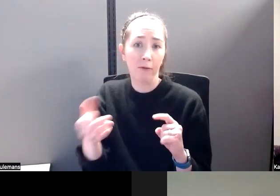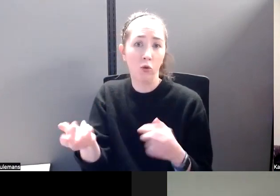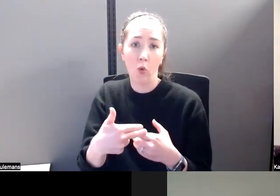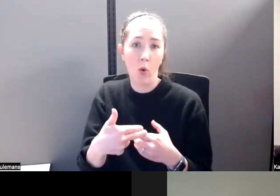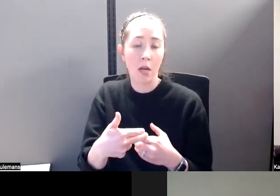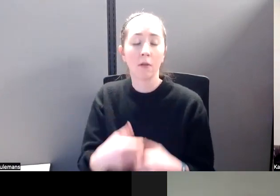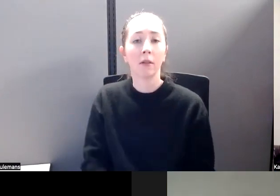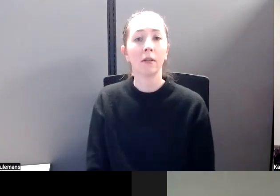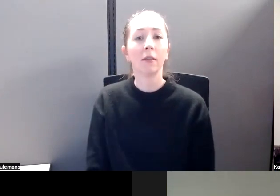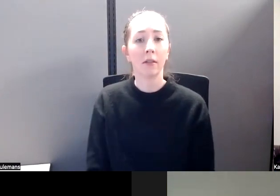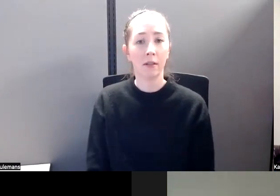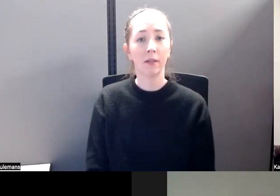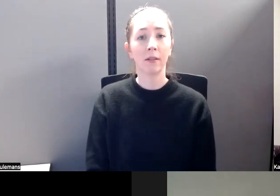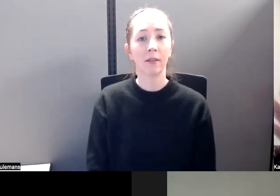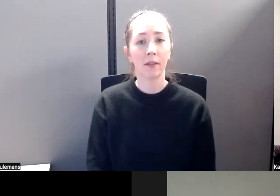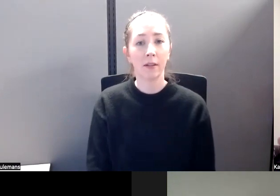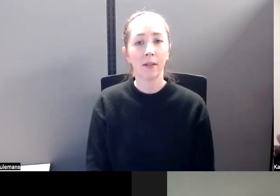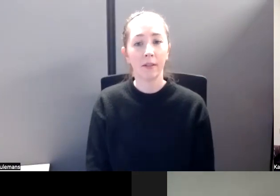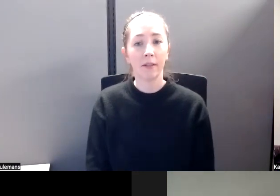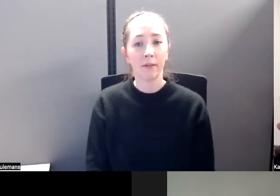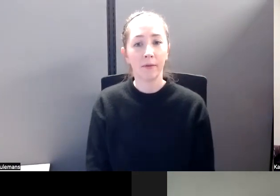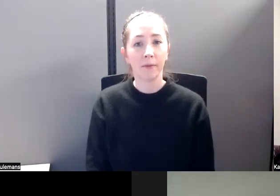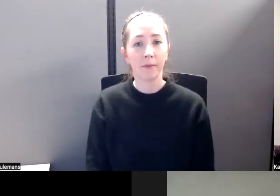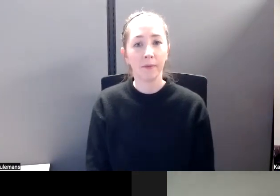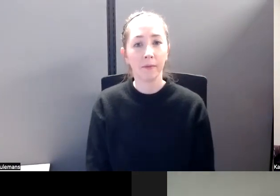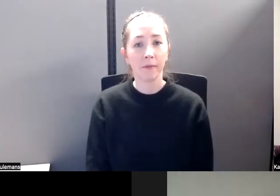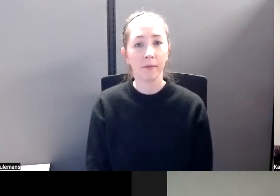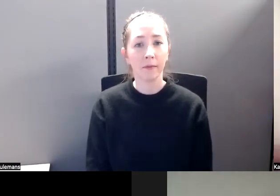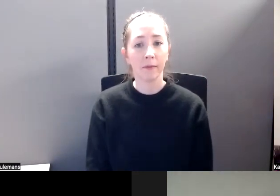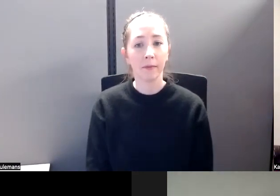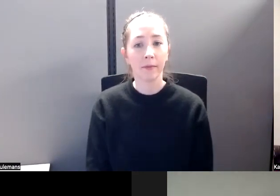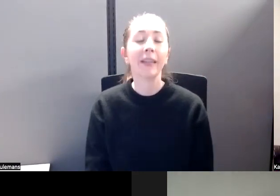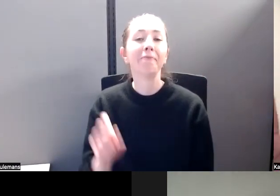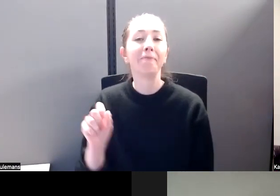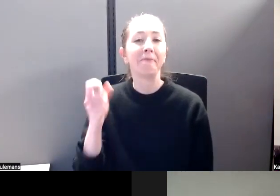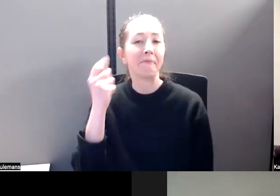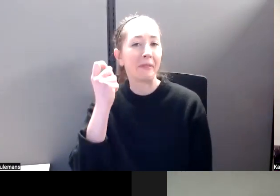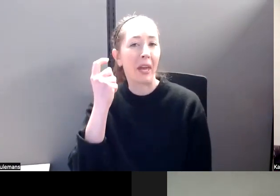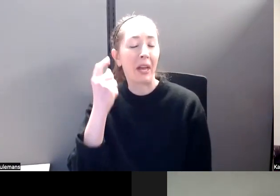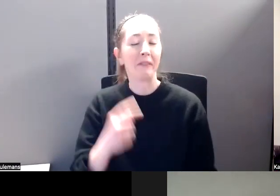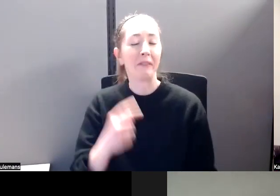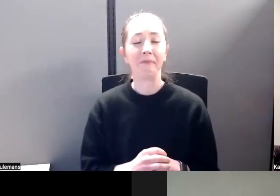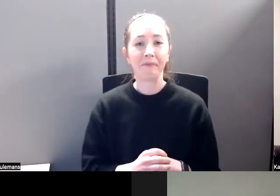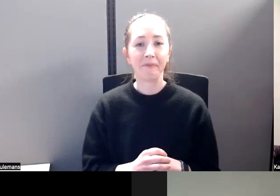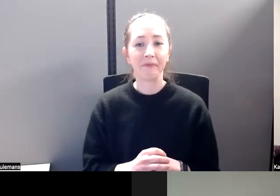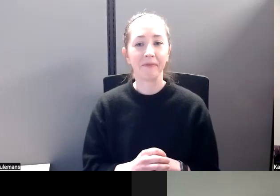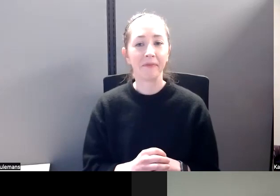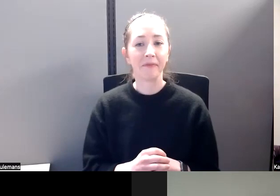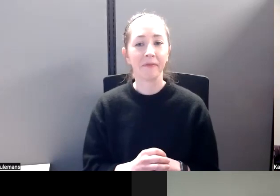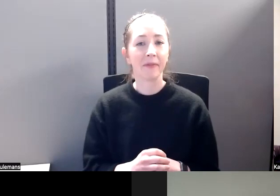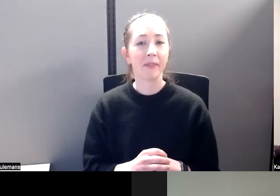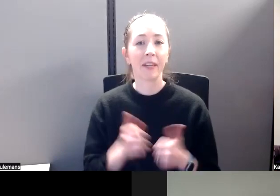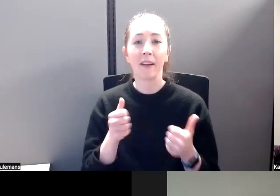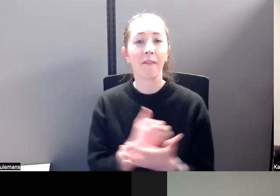I don't think she's okay, probably I just fine. Wanted to make sure because I didn't want to cross the boundaries or what Oh, I can okay, do, yeah. what I can't do. So, It's okay. All